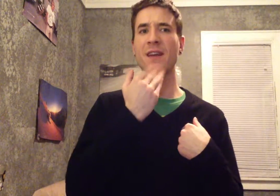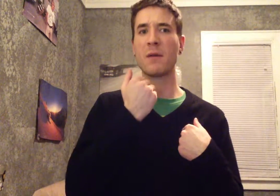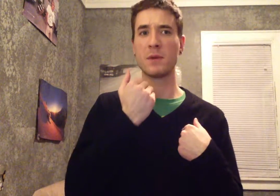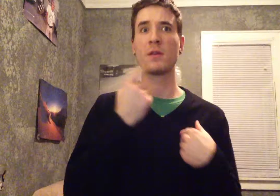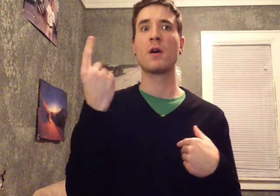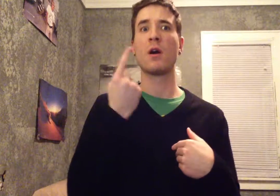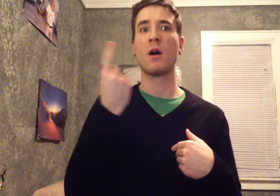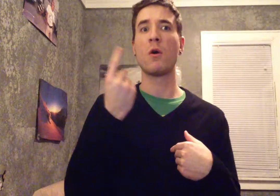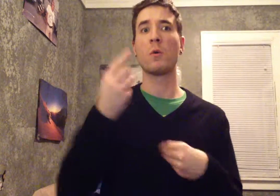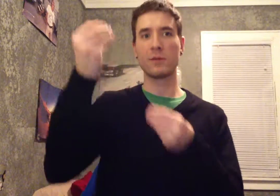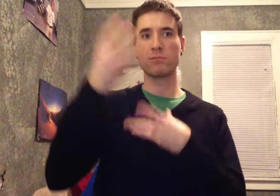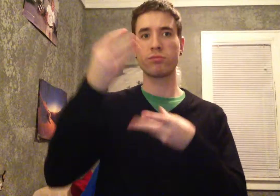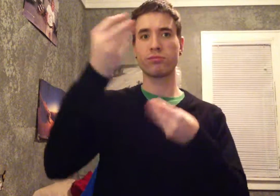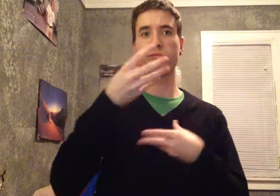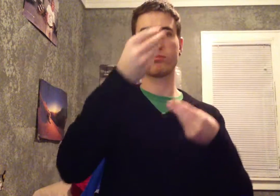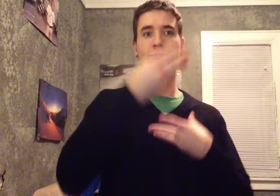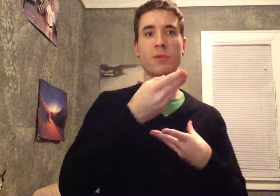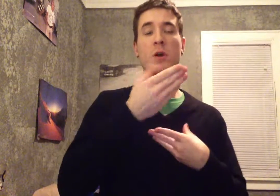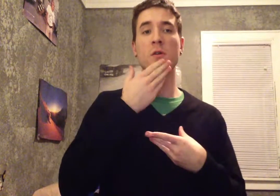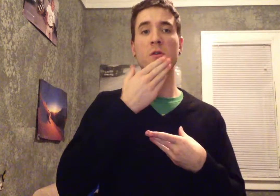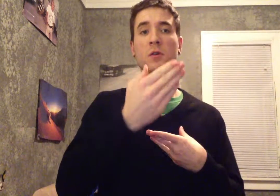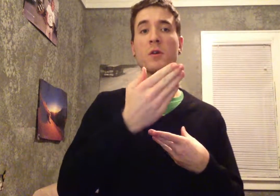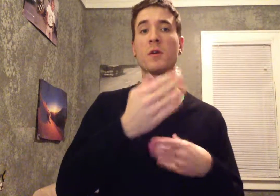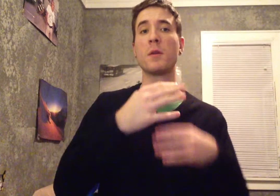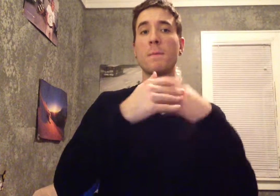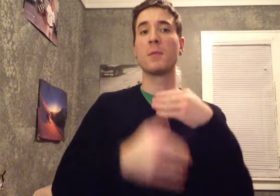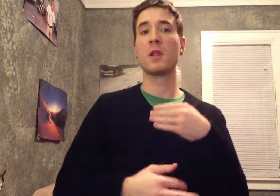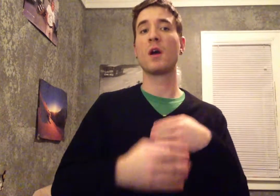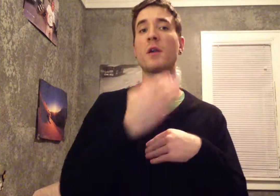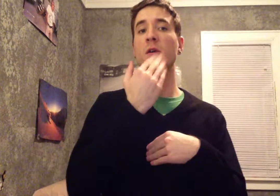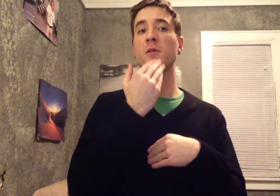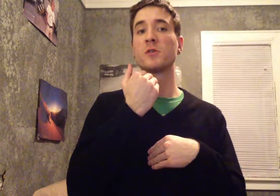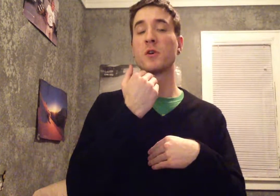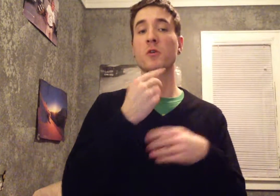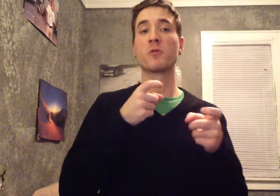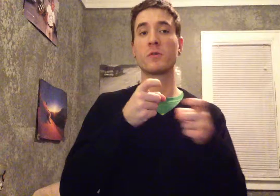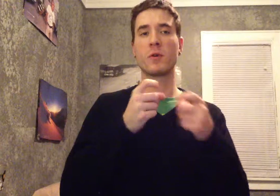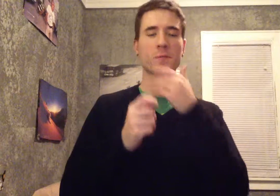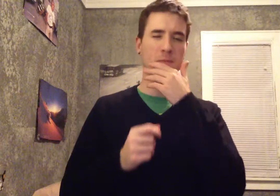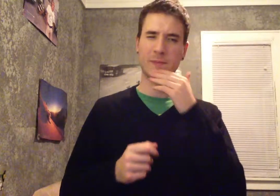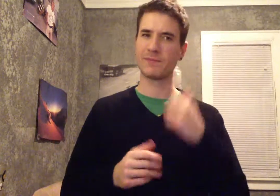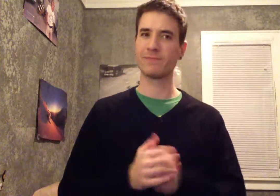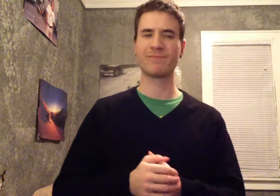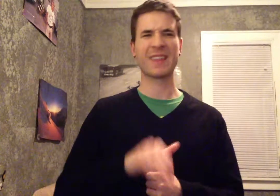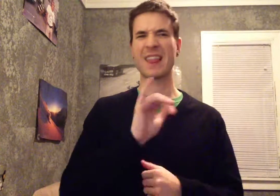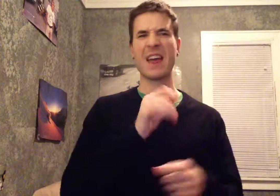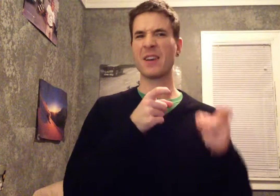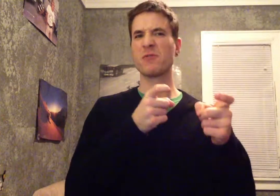glucose control. What is good control? Target numbers can vary from person to person and should be discussed